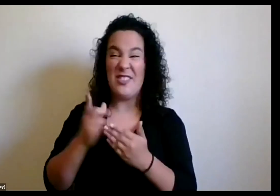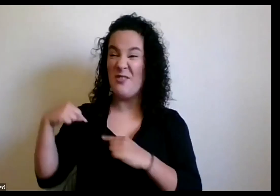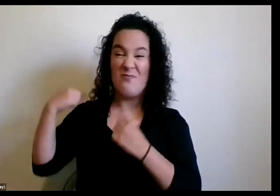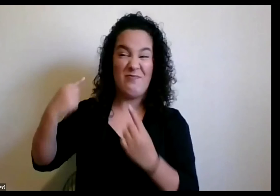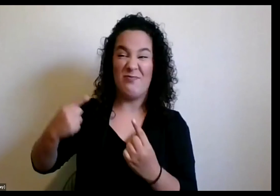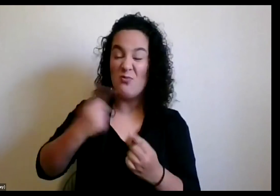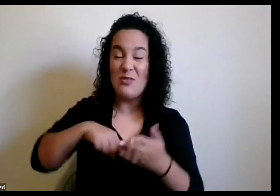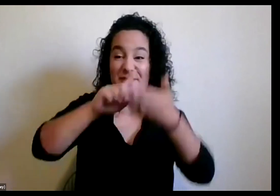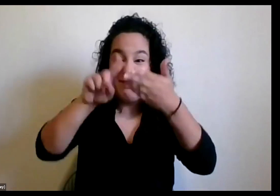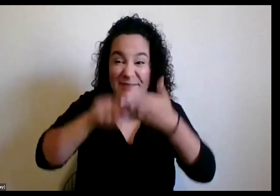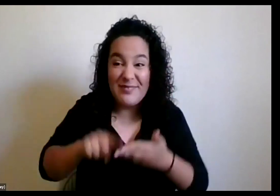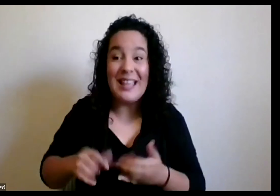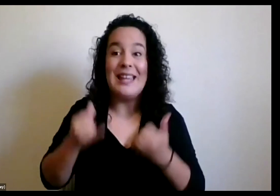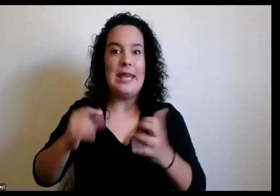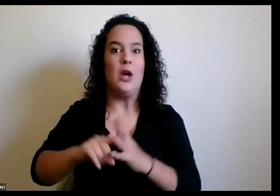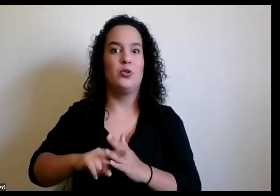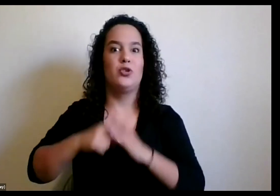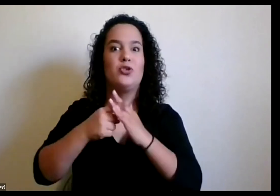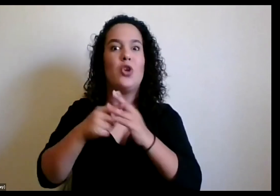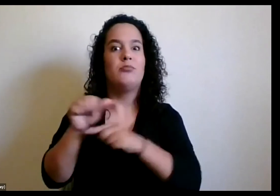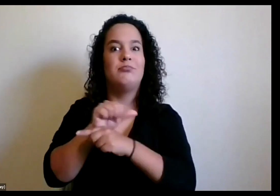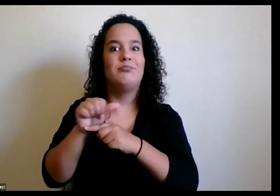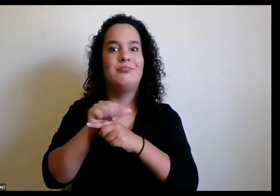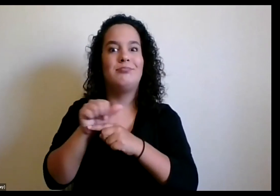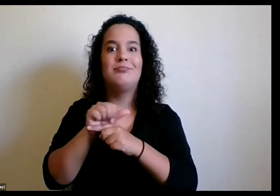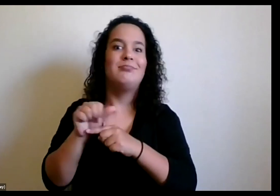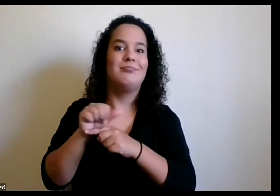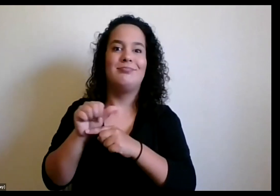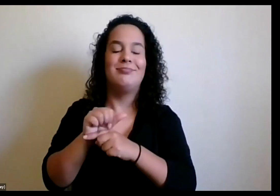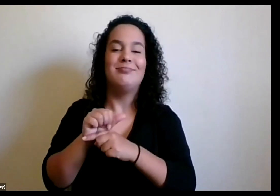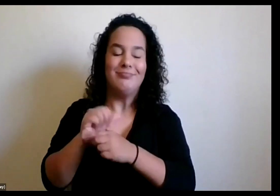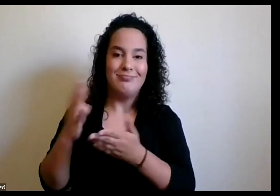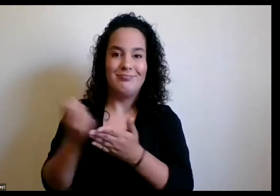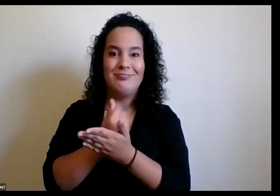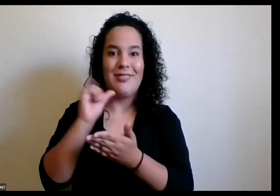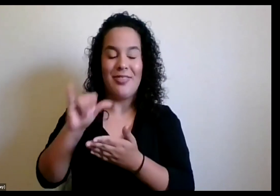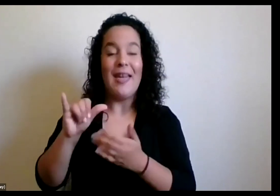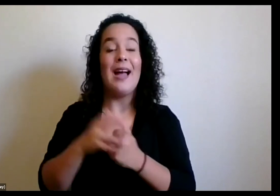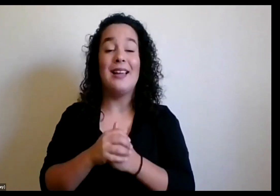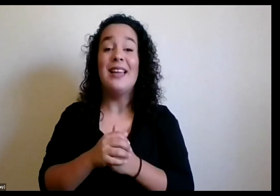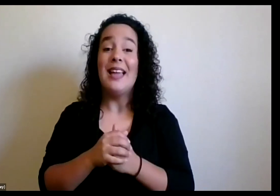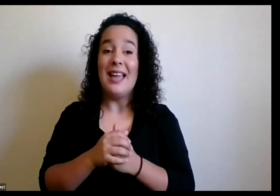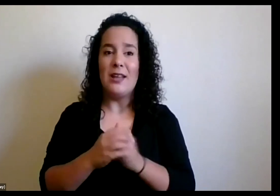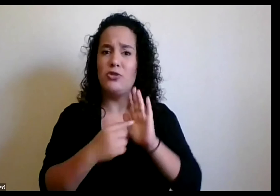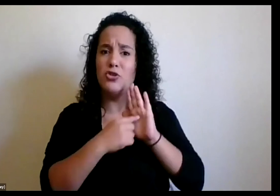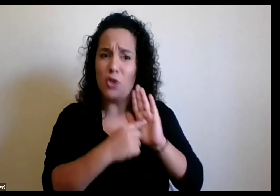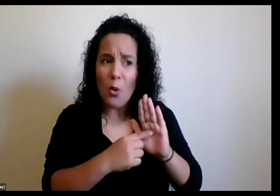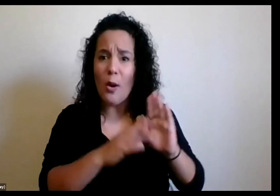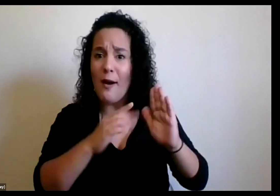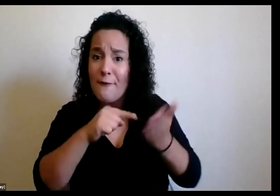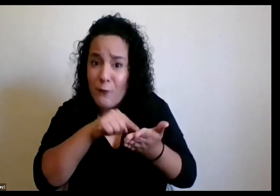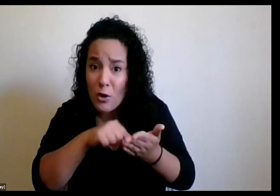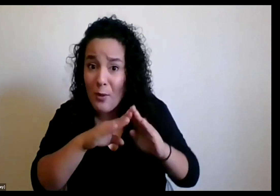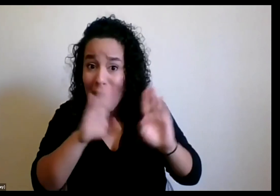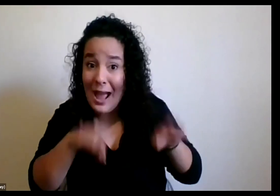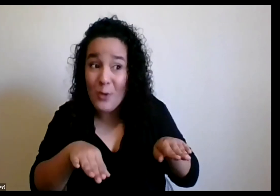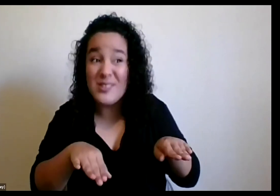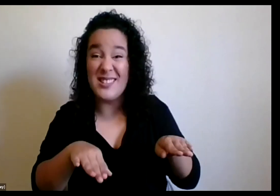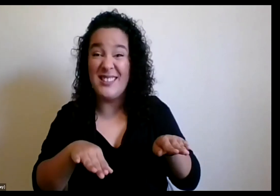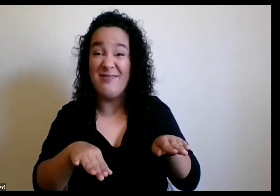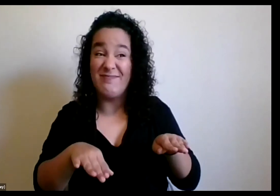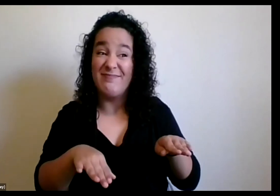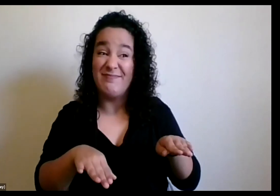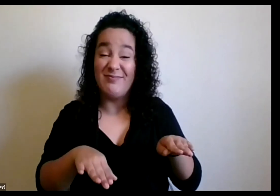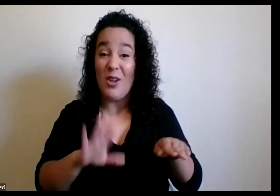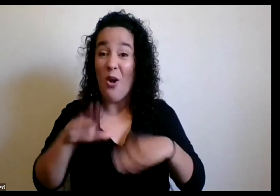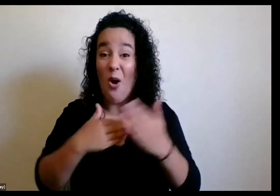them into practice in communications work for affordable housing all across California. You know, I think one of the challenges that